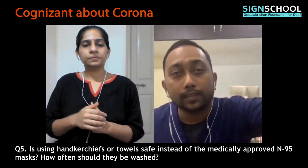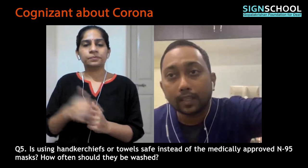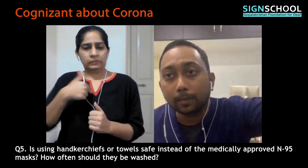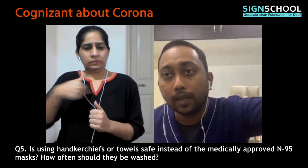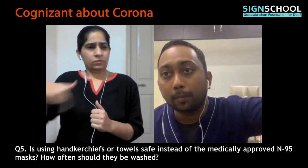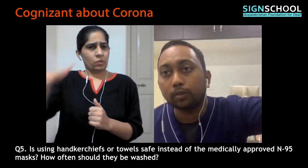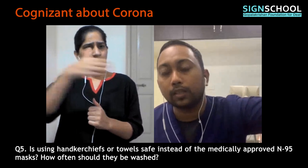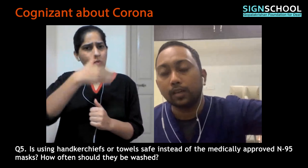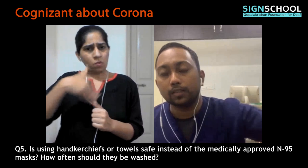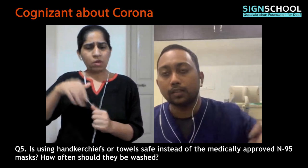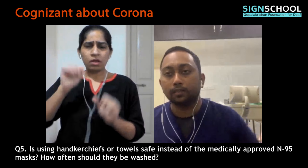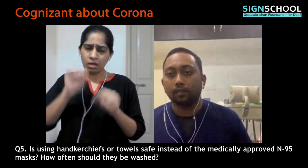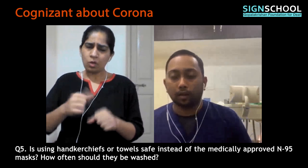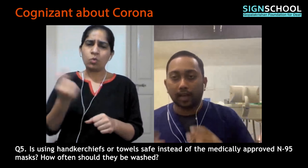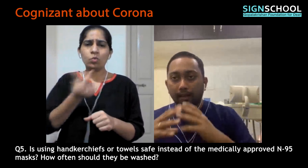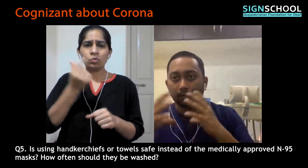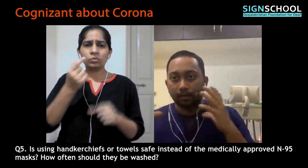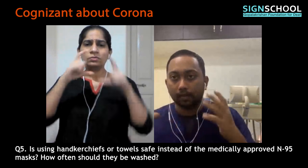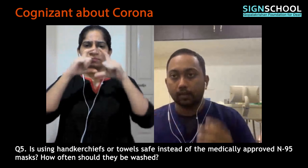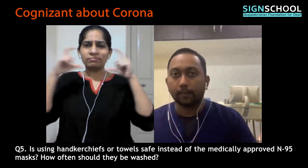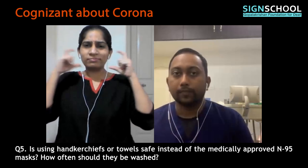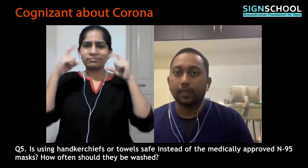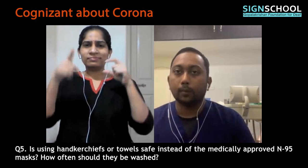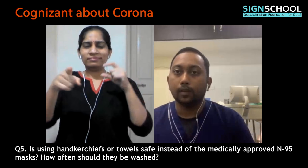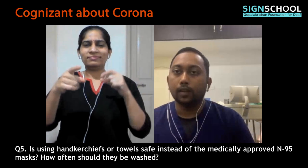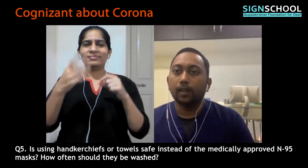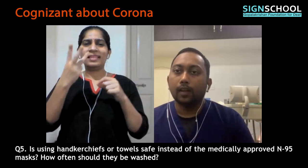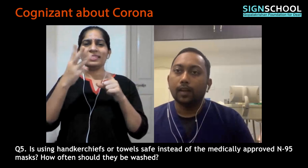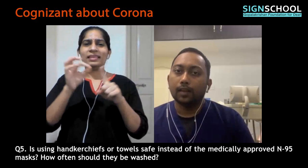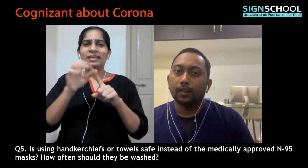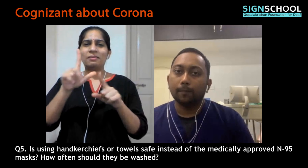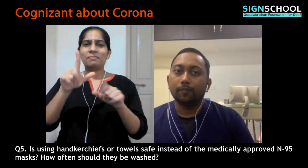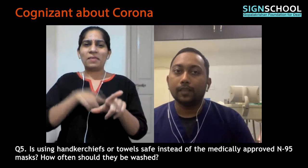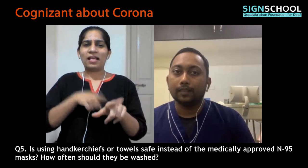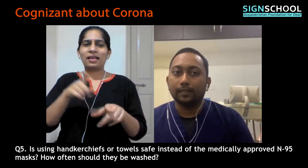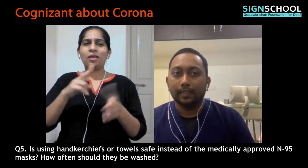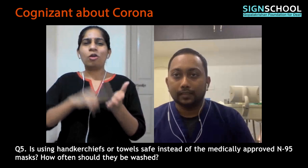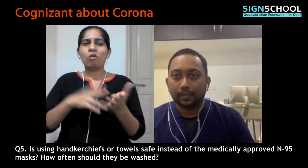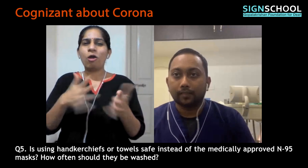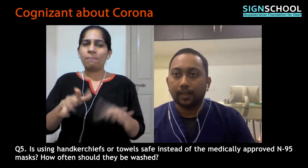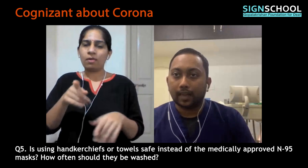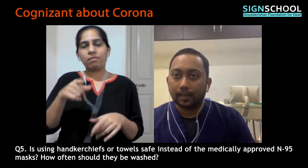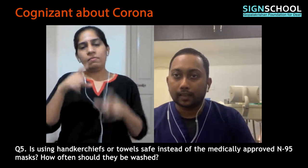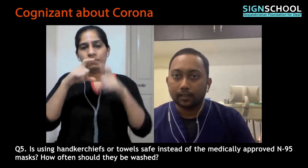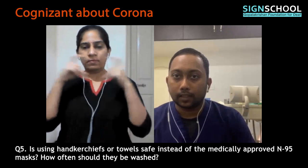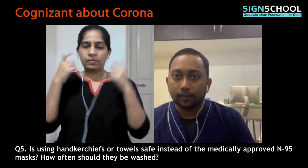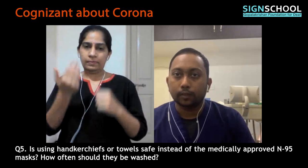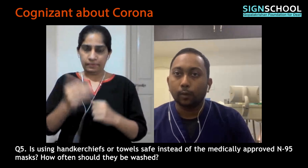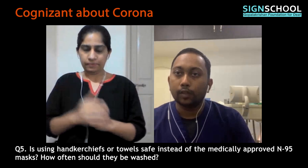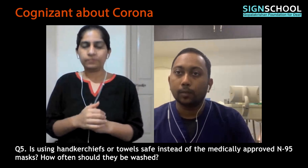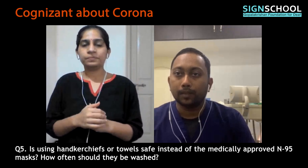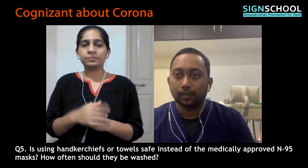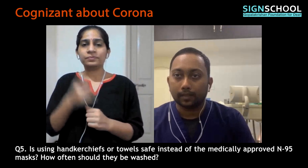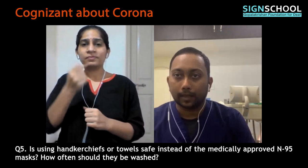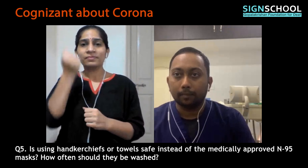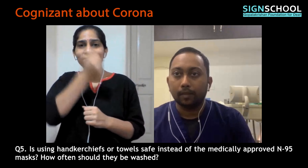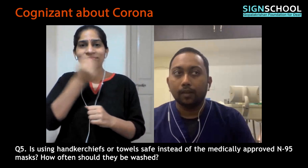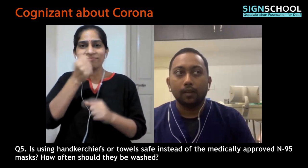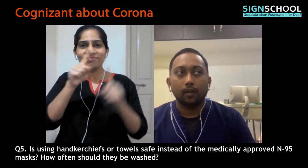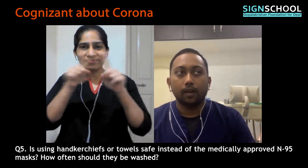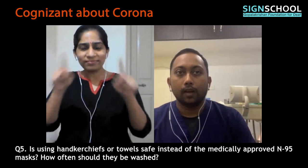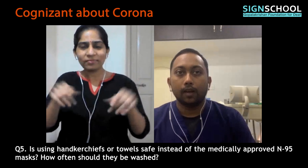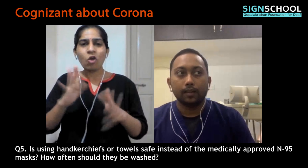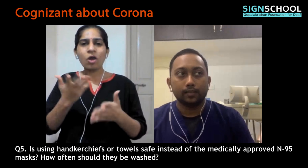If you are asking me about the kerchief or a hand towel, these towel and handkerchief is going to be the